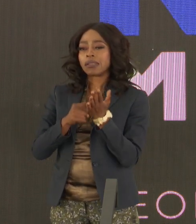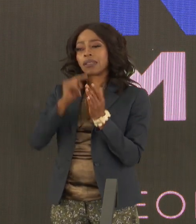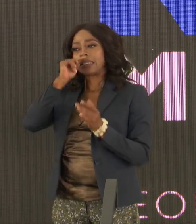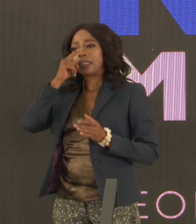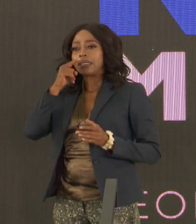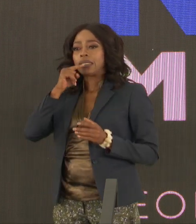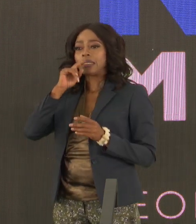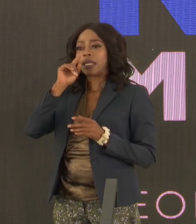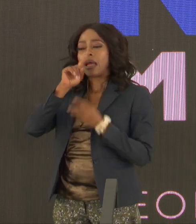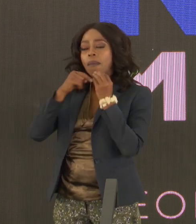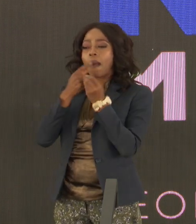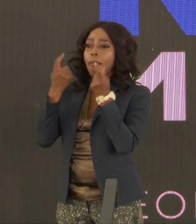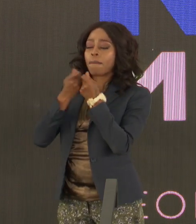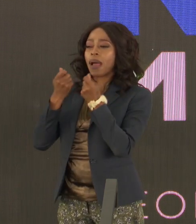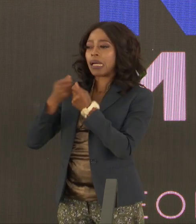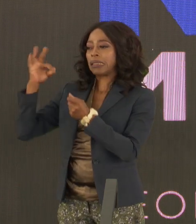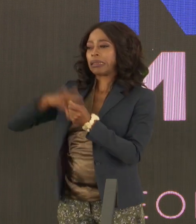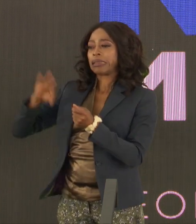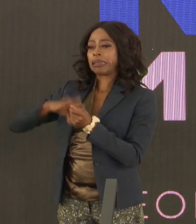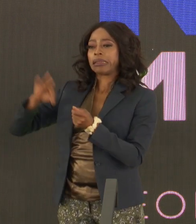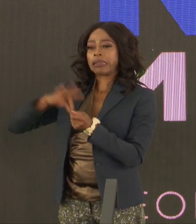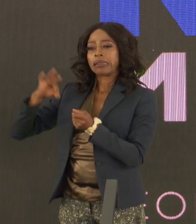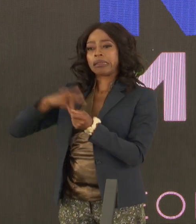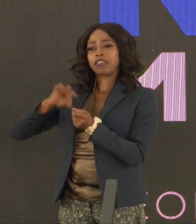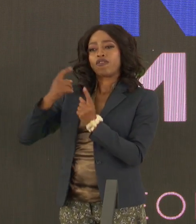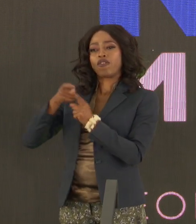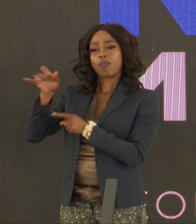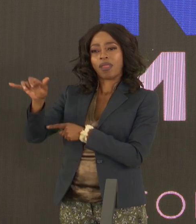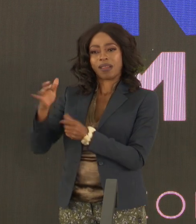about the billions they can make out of our money.